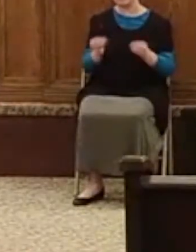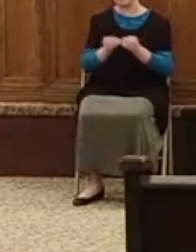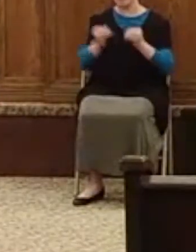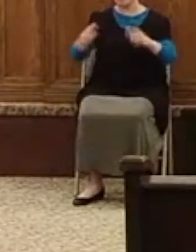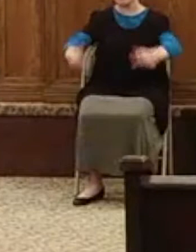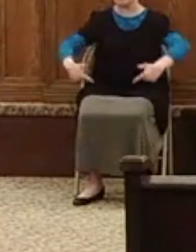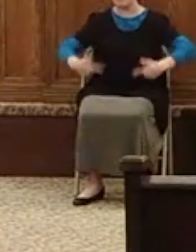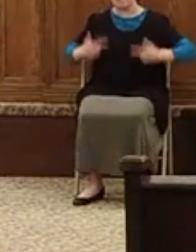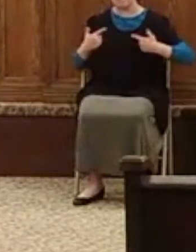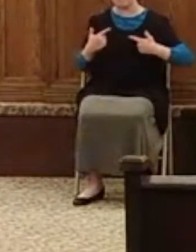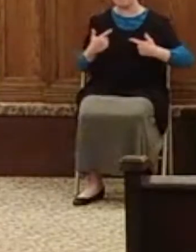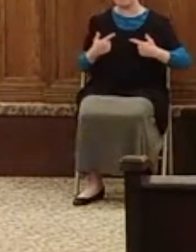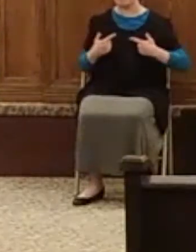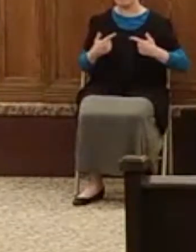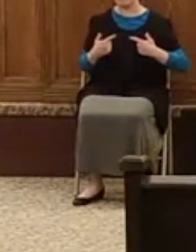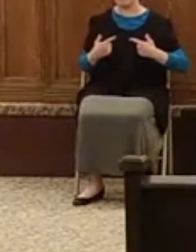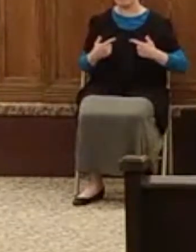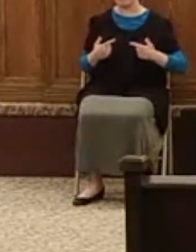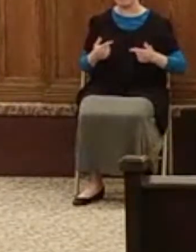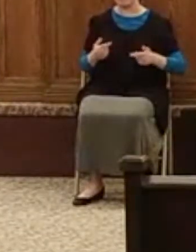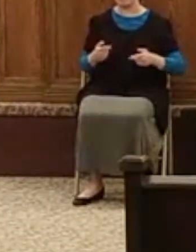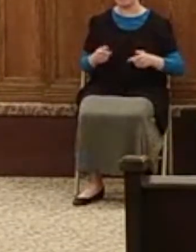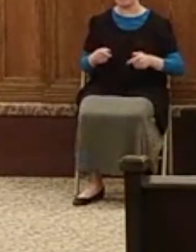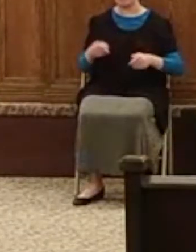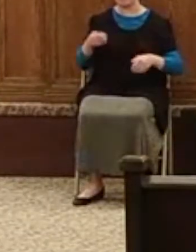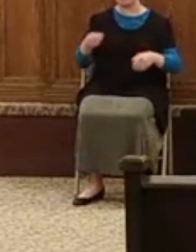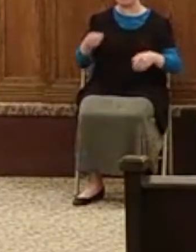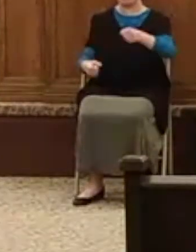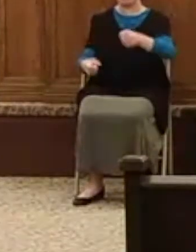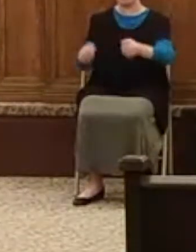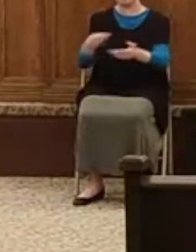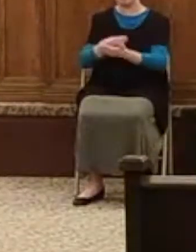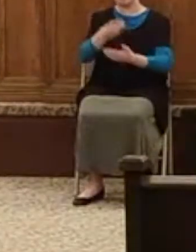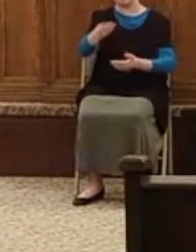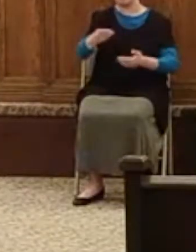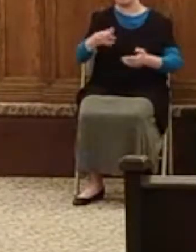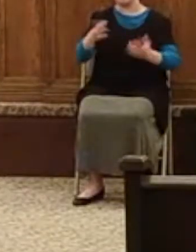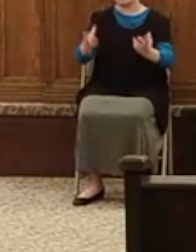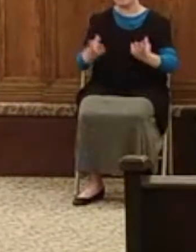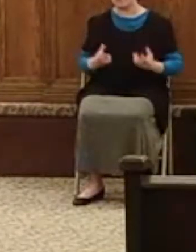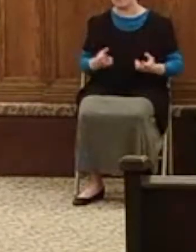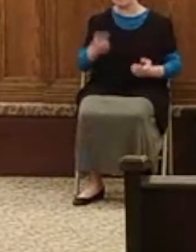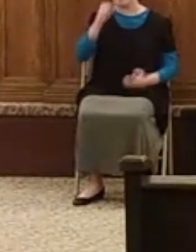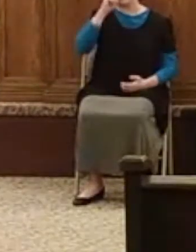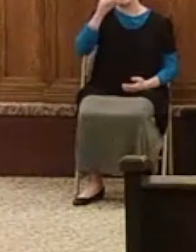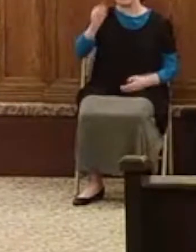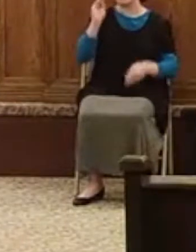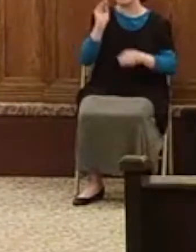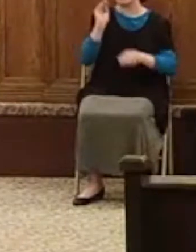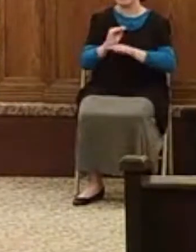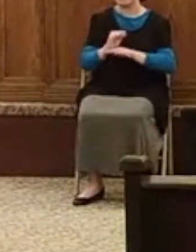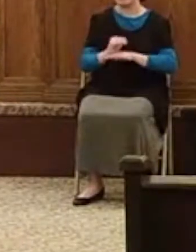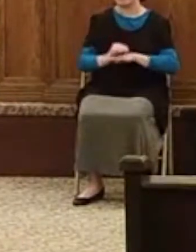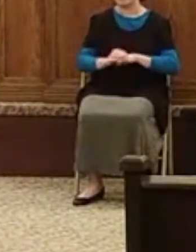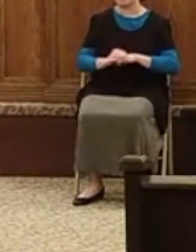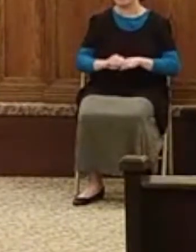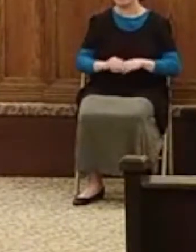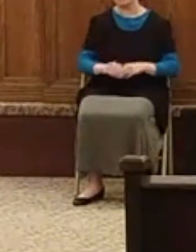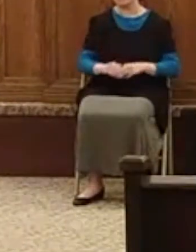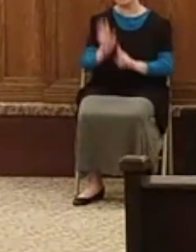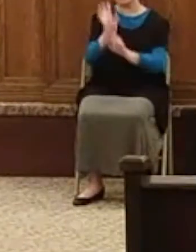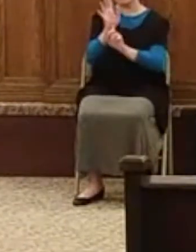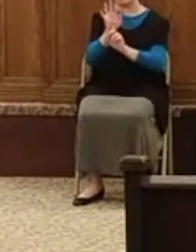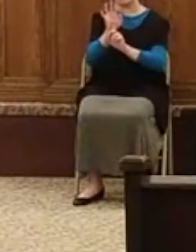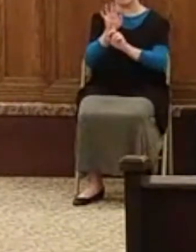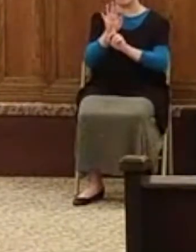something more to life than just getting a degree and a career, that's what I want. Can I tell you tonight that there